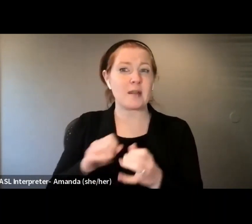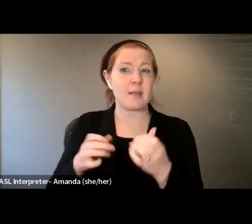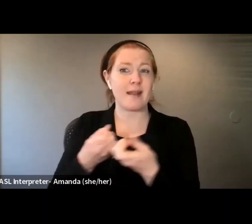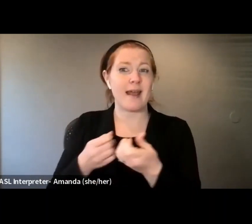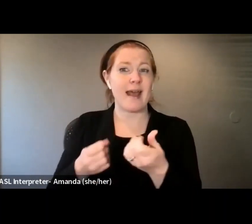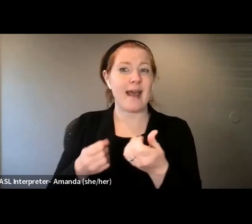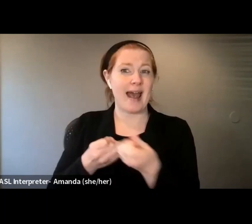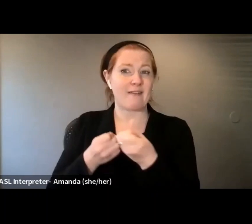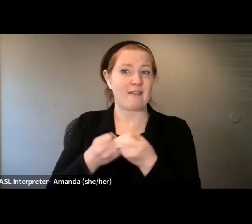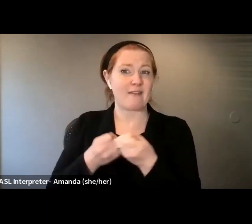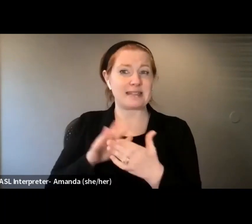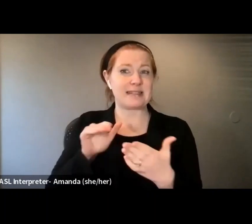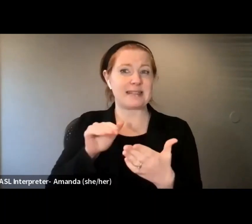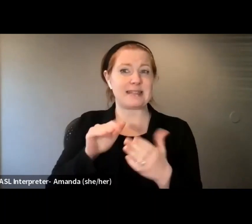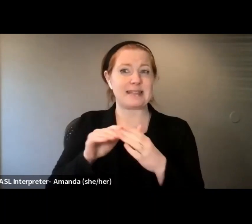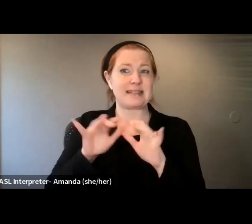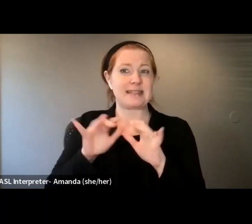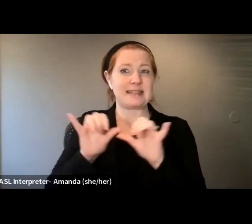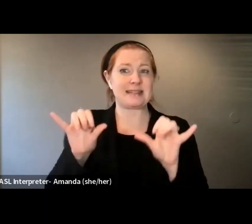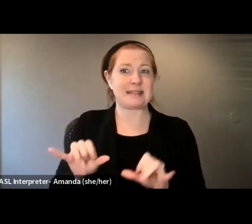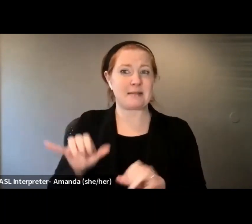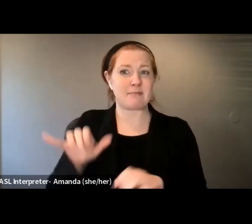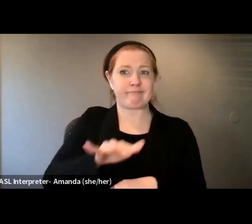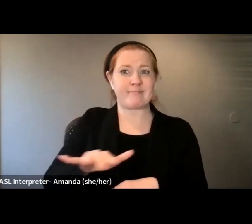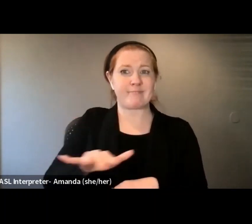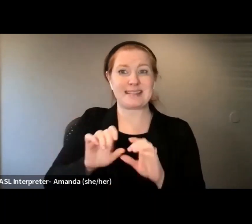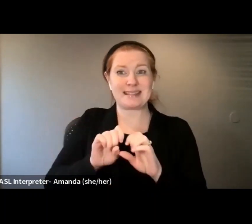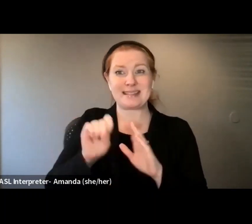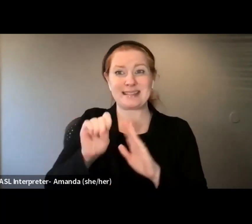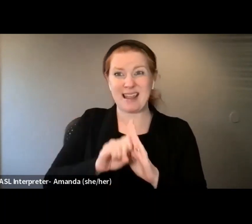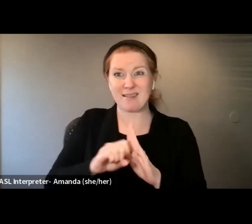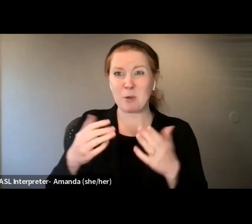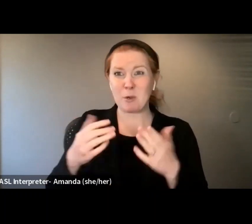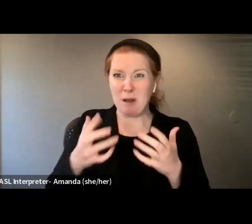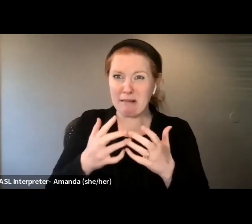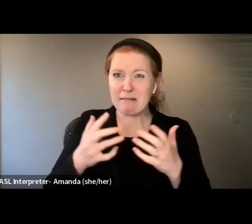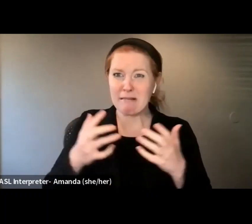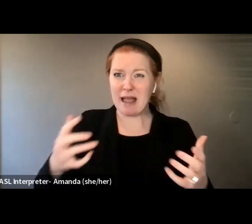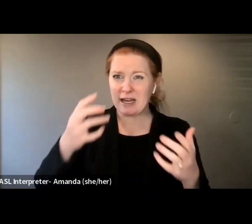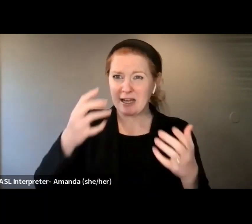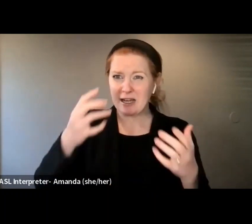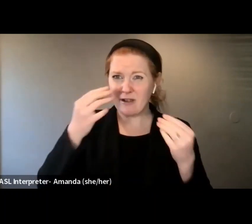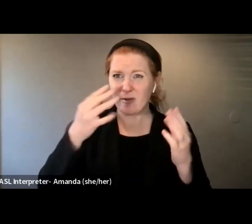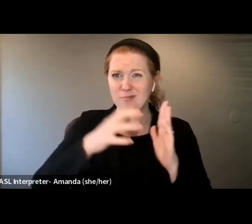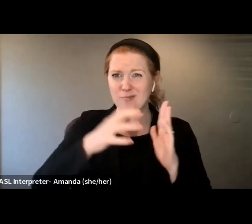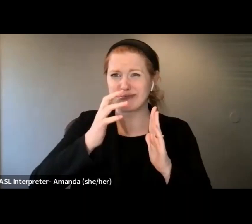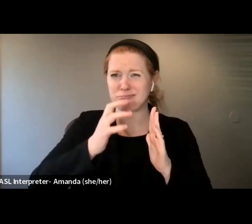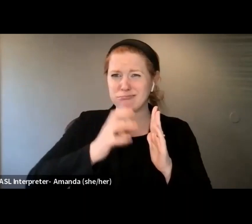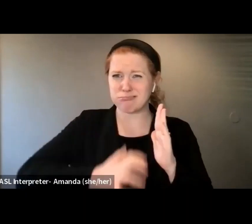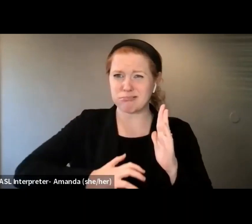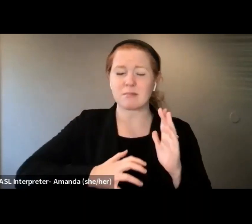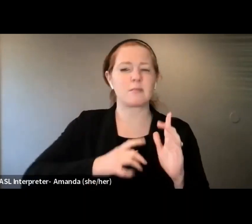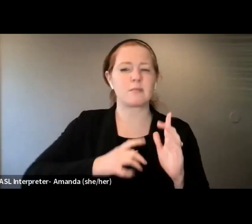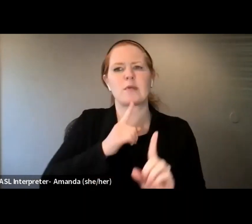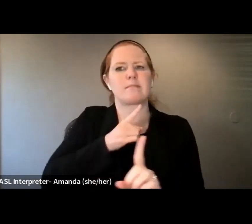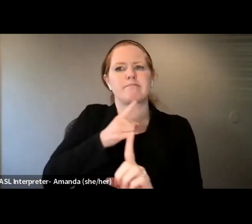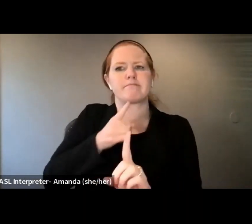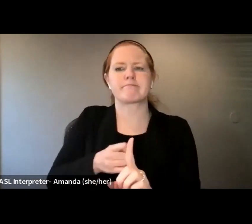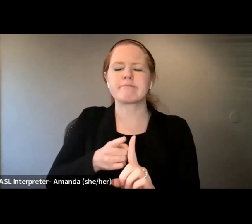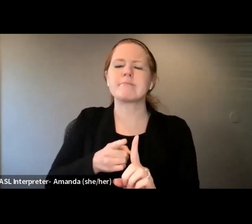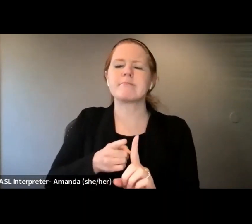available in the state. So that's a lot of information, but it really boils down to there needs to